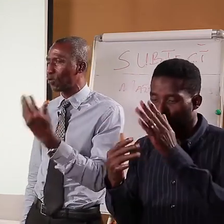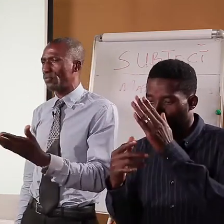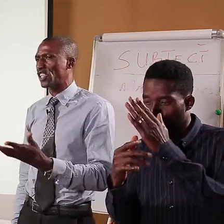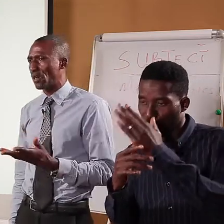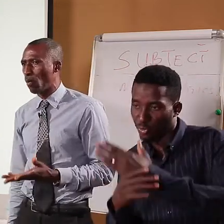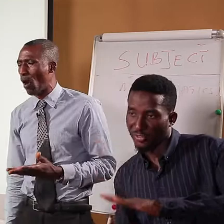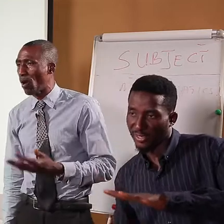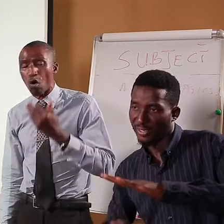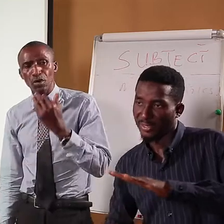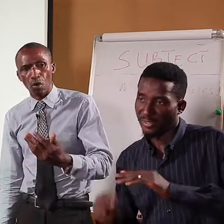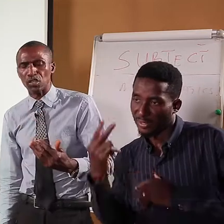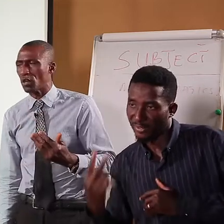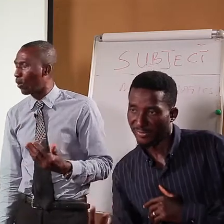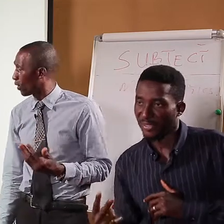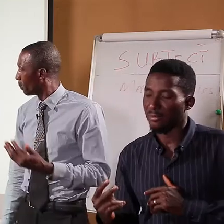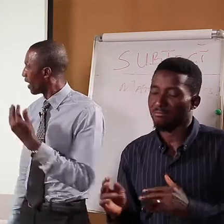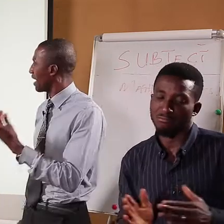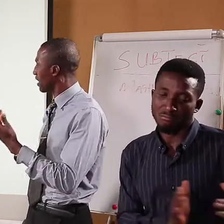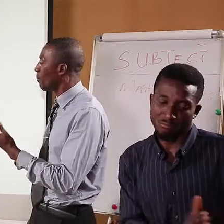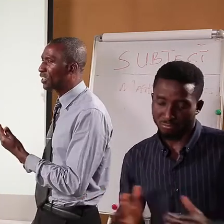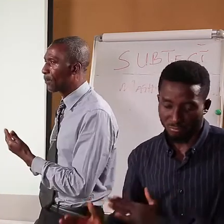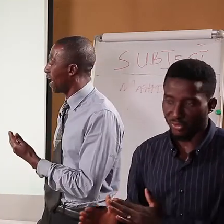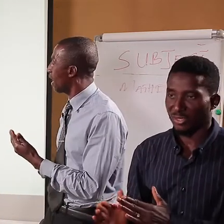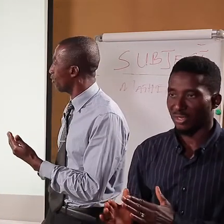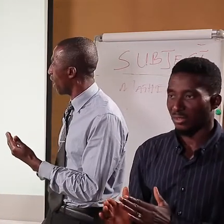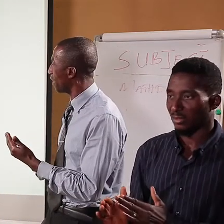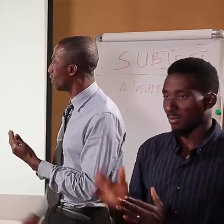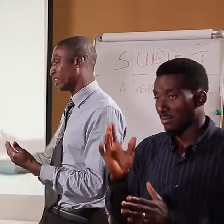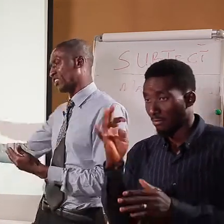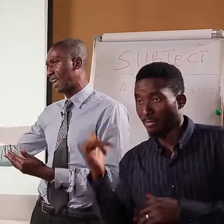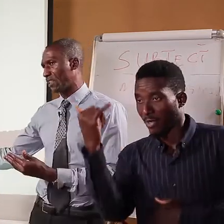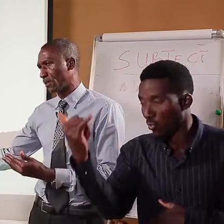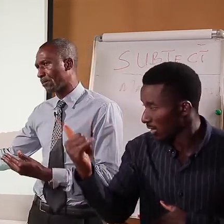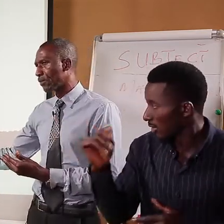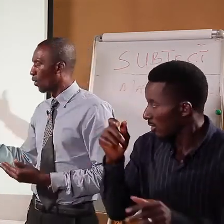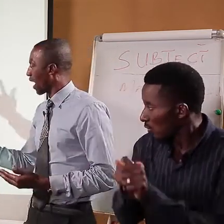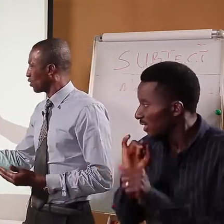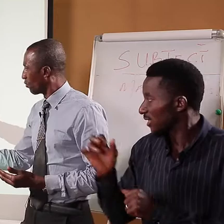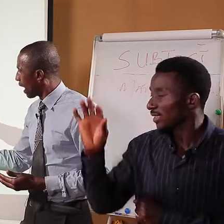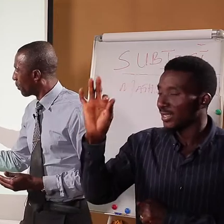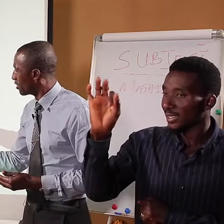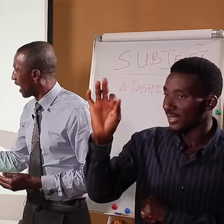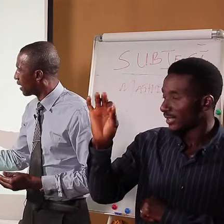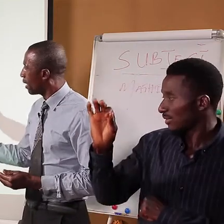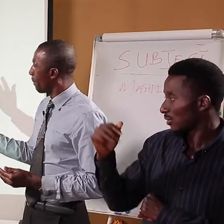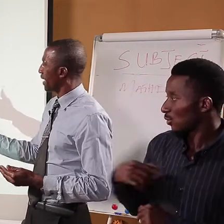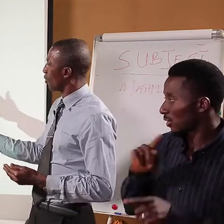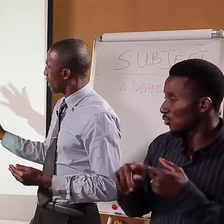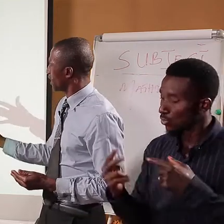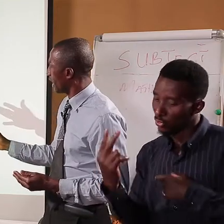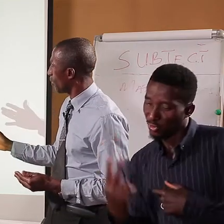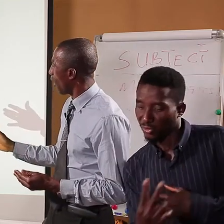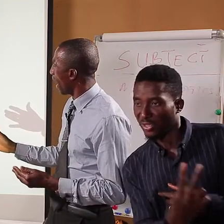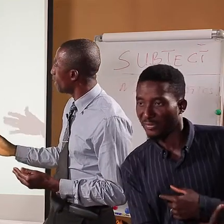by the coefficient of y, also known as the multiplier of y, which is 19. We are to divide both sides by